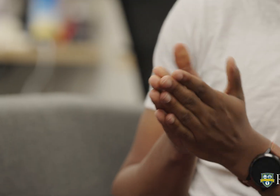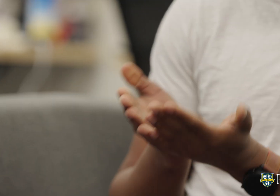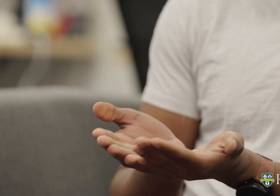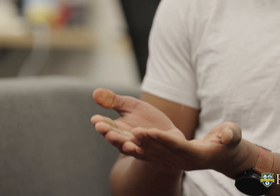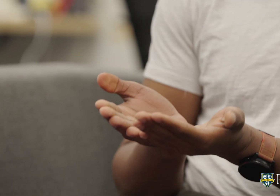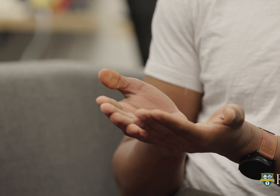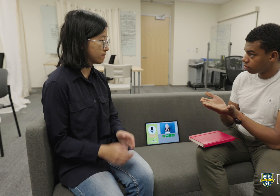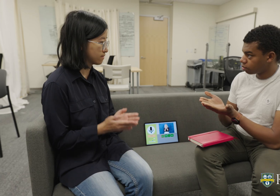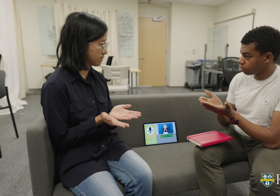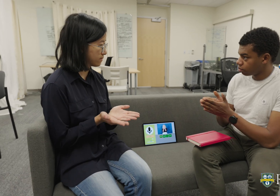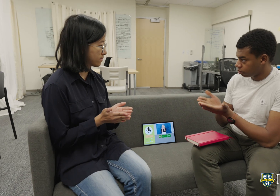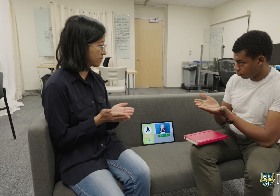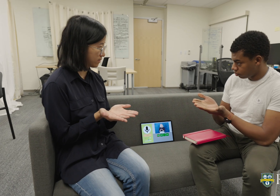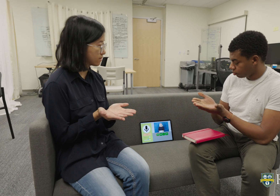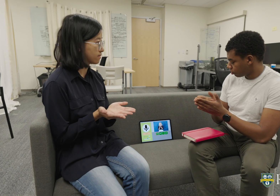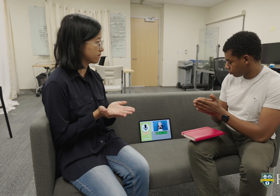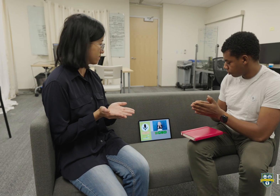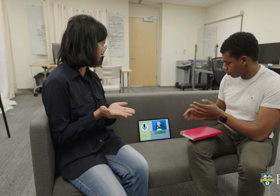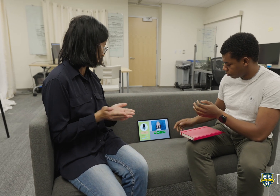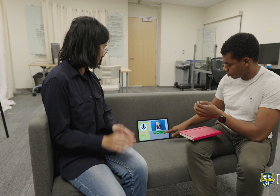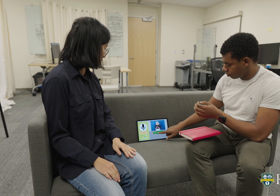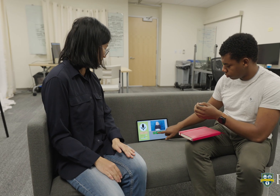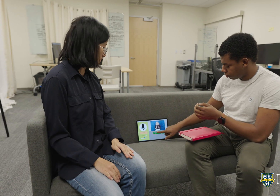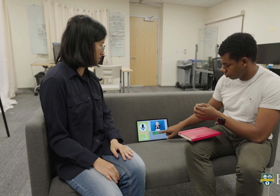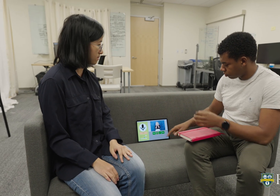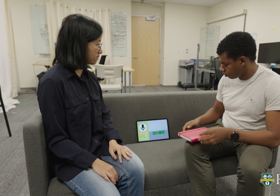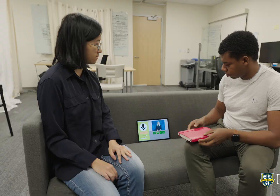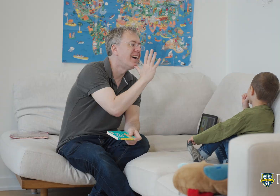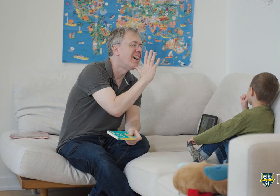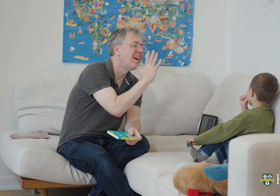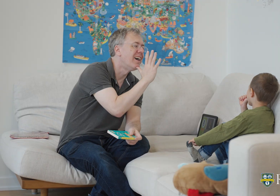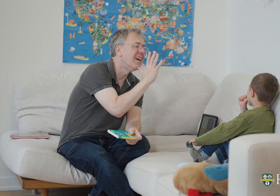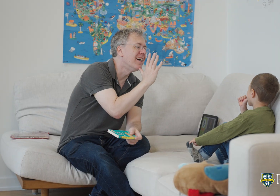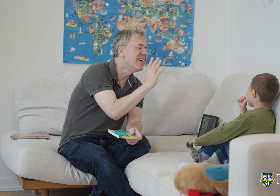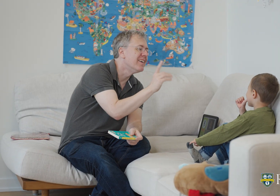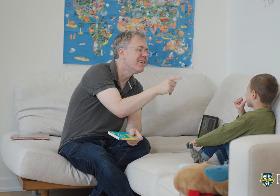display, like a tablet, because it's way more accessible and also with decent display fidelity.